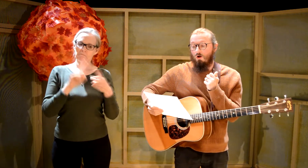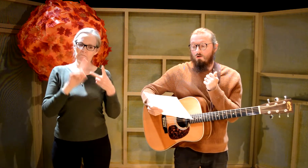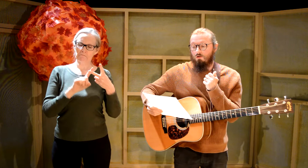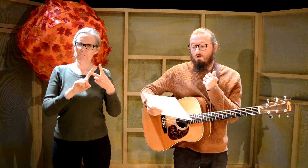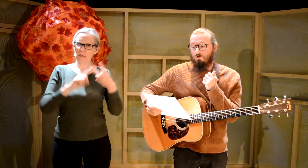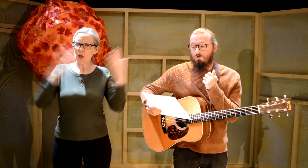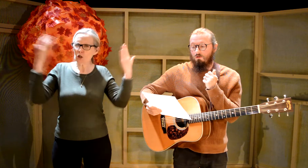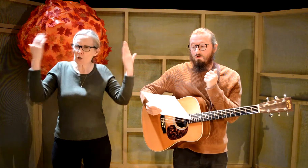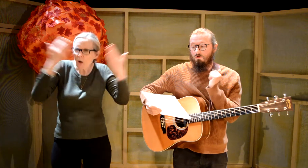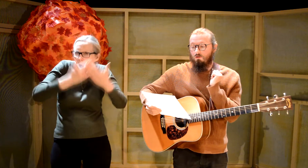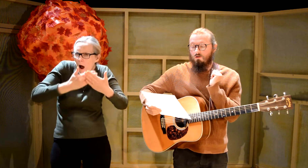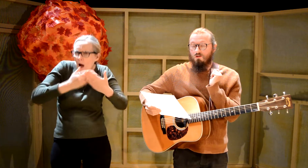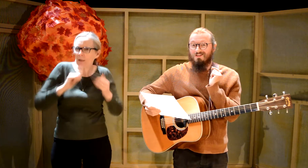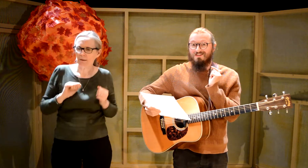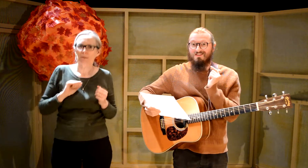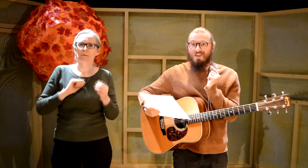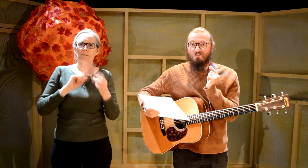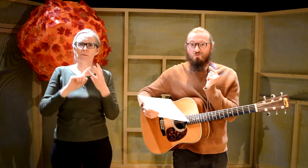dark,